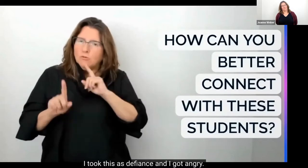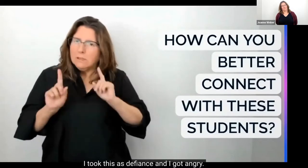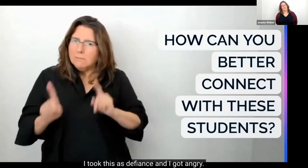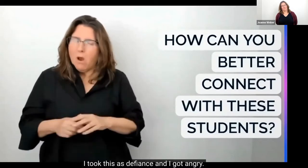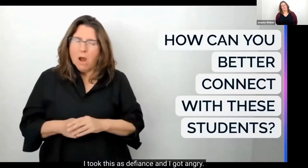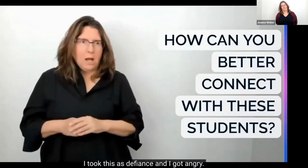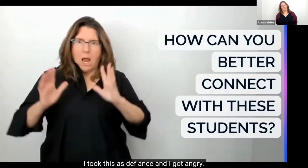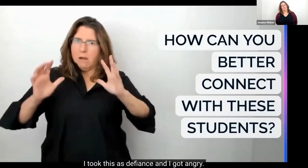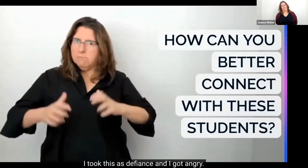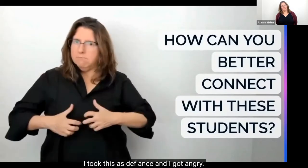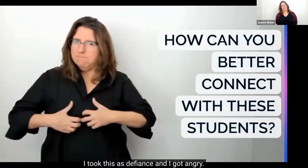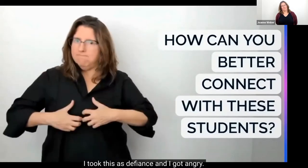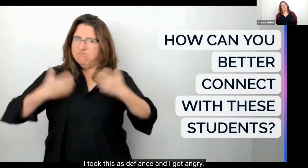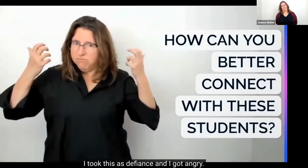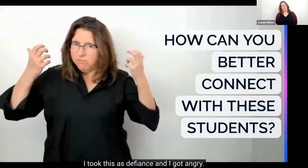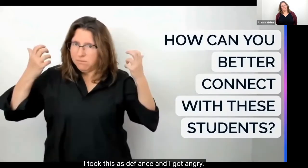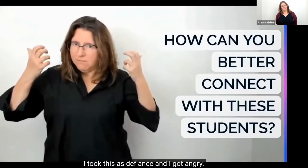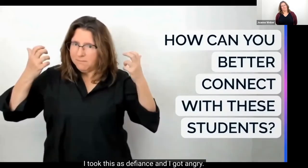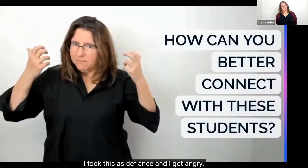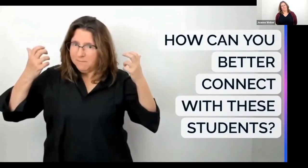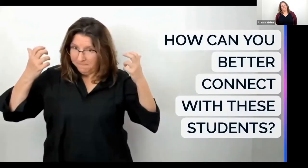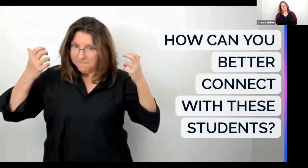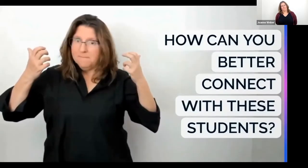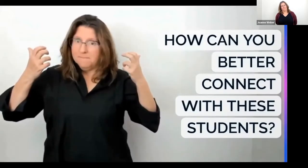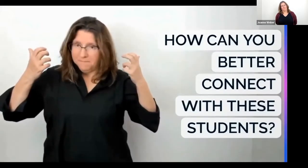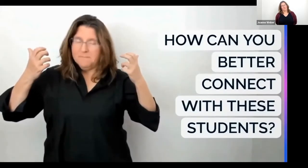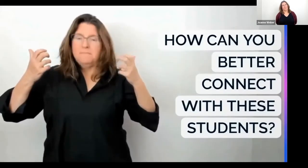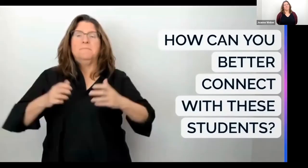I took this as defiance and I got angry.